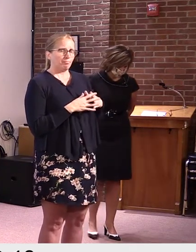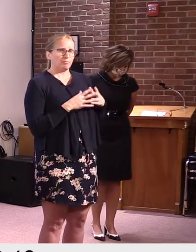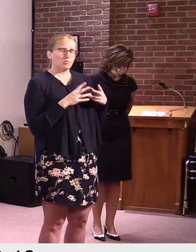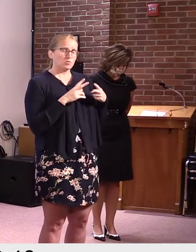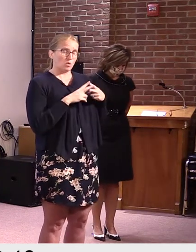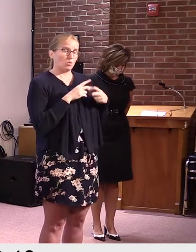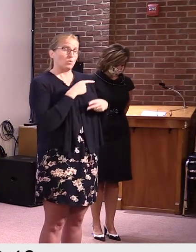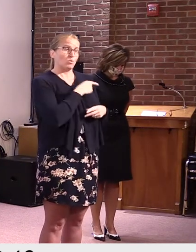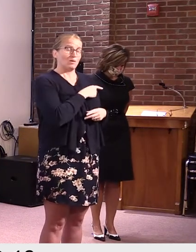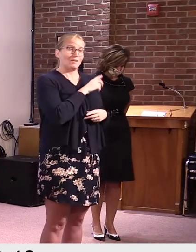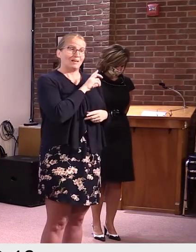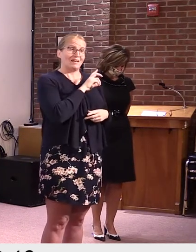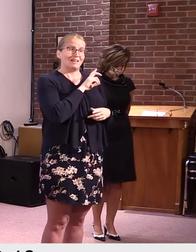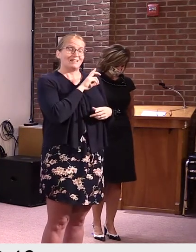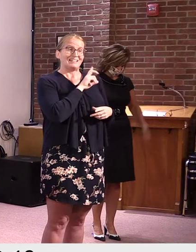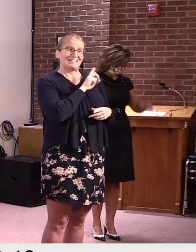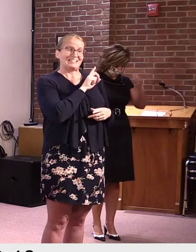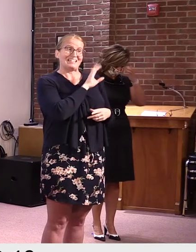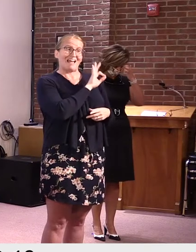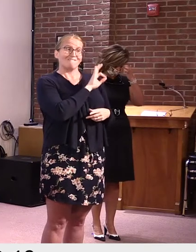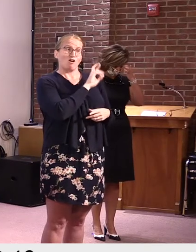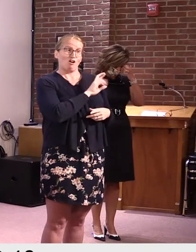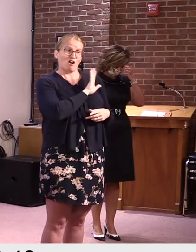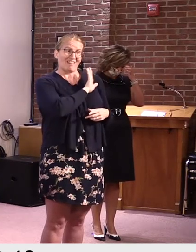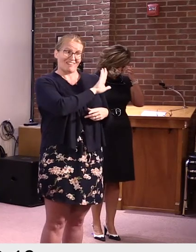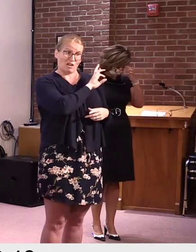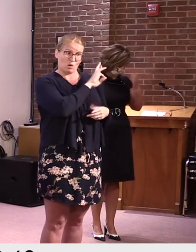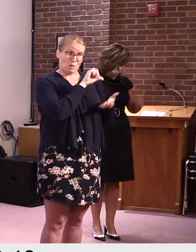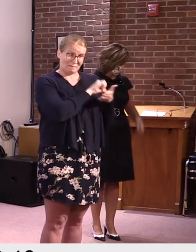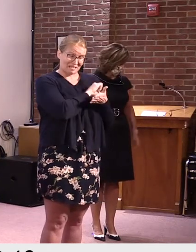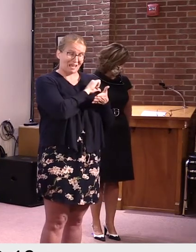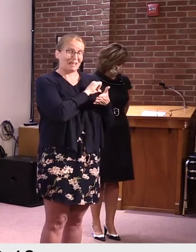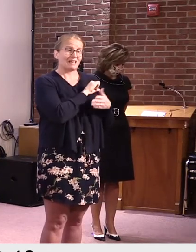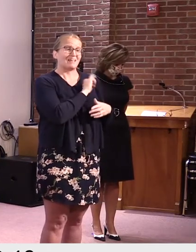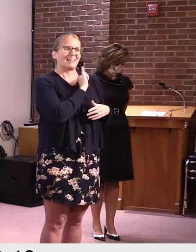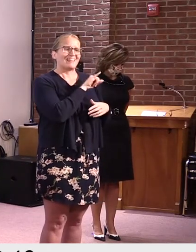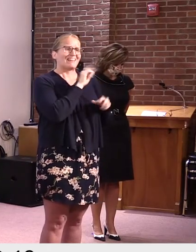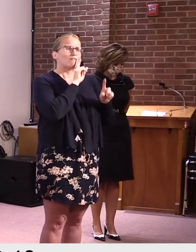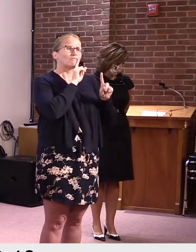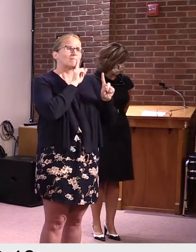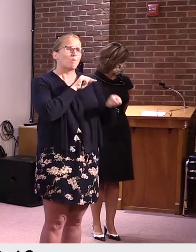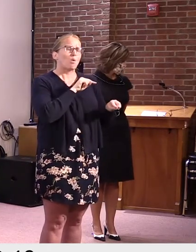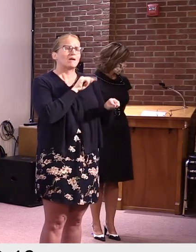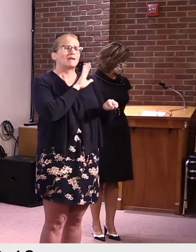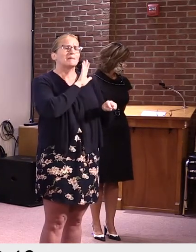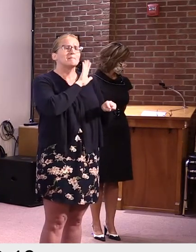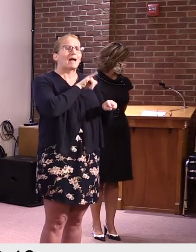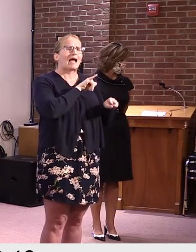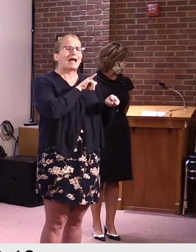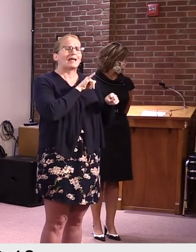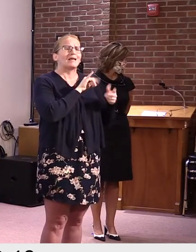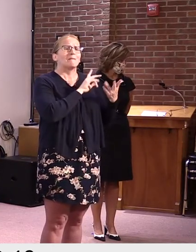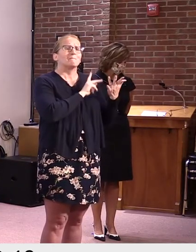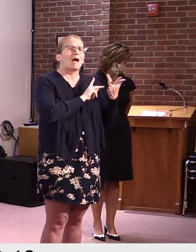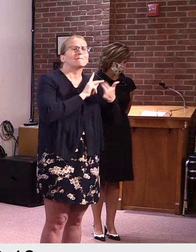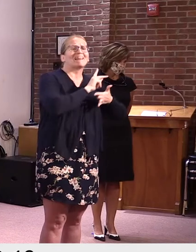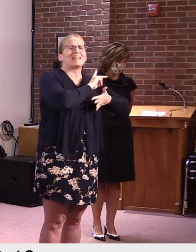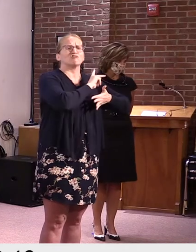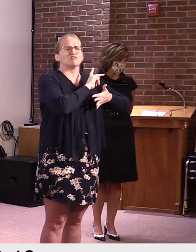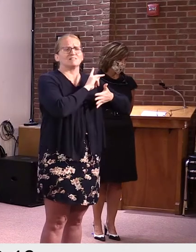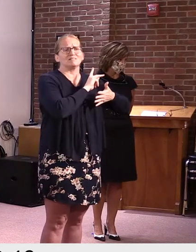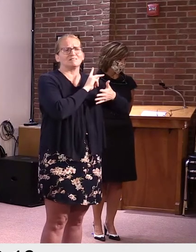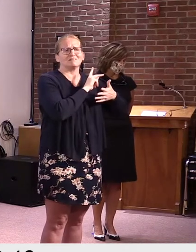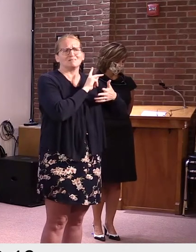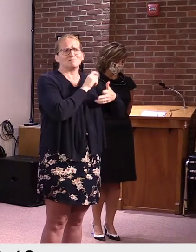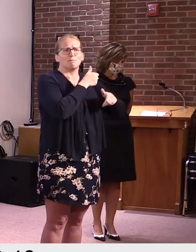on DFR's website are broken down on a per population basis, and those